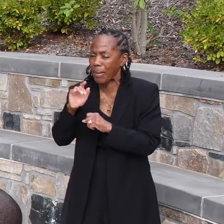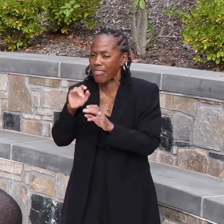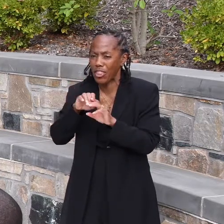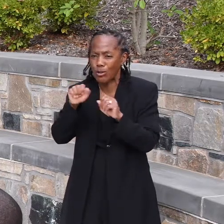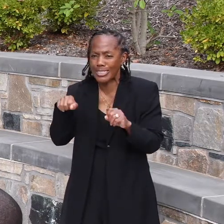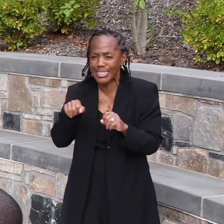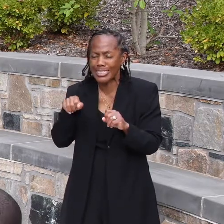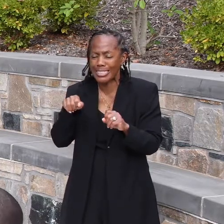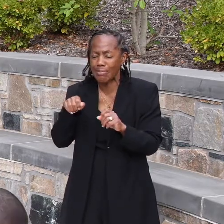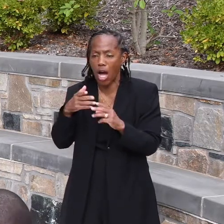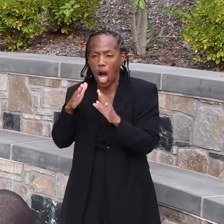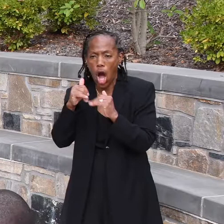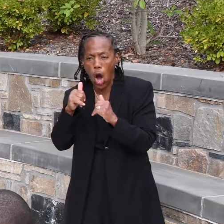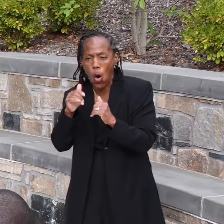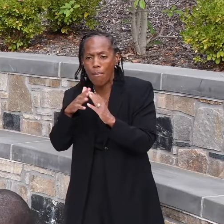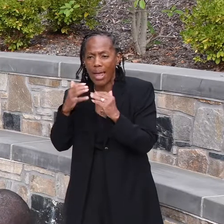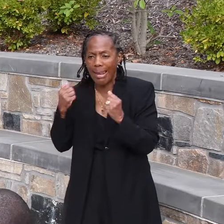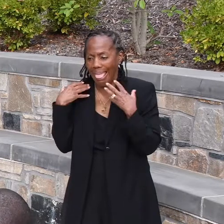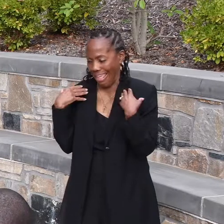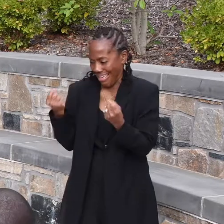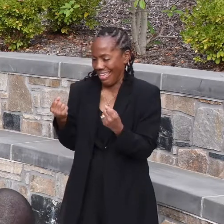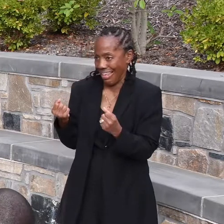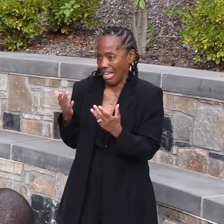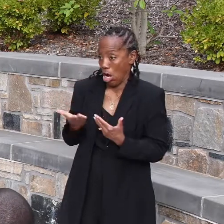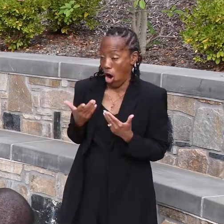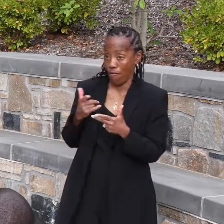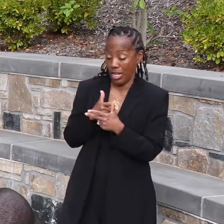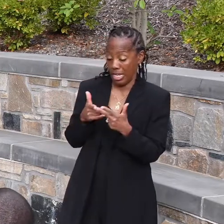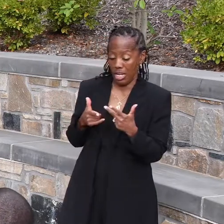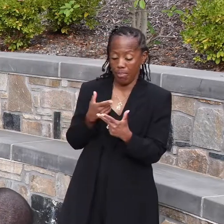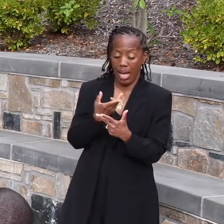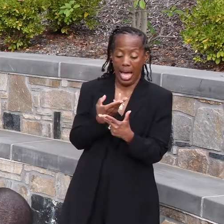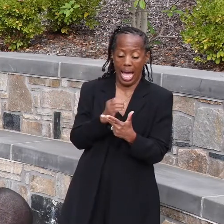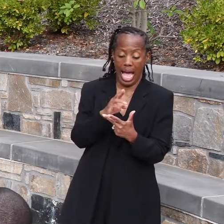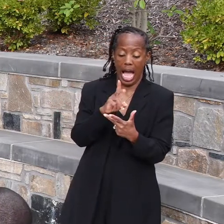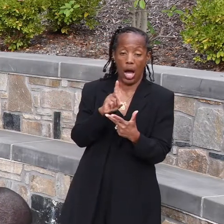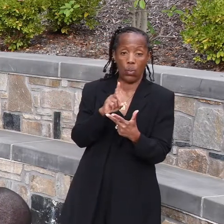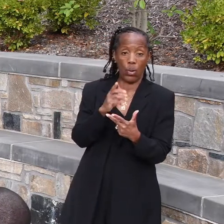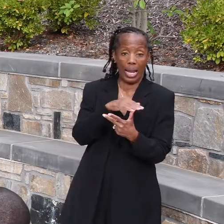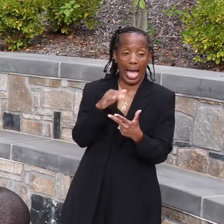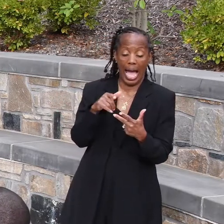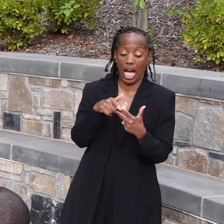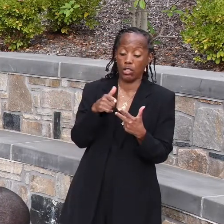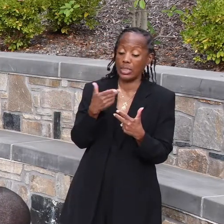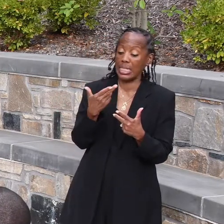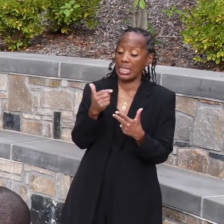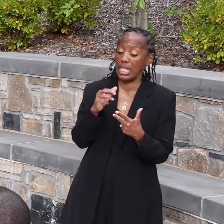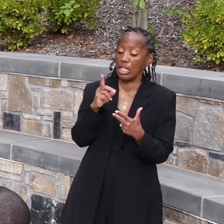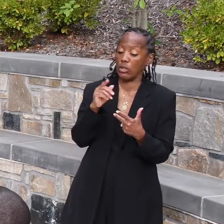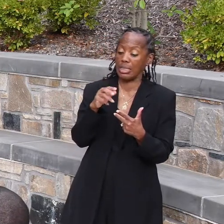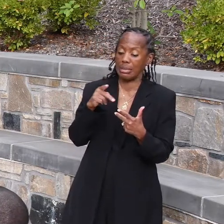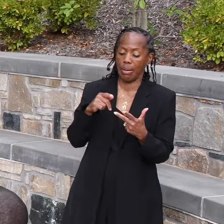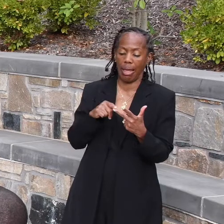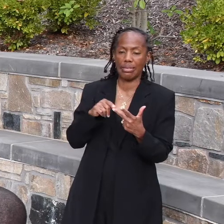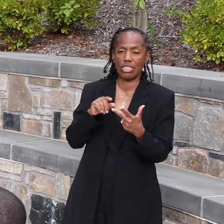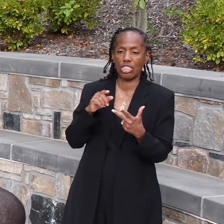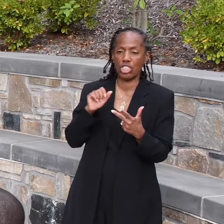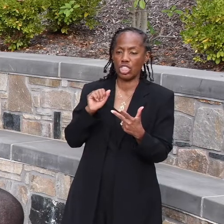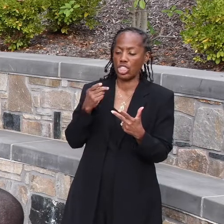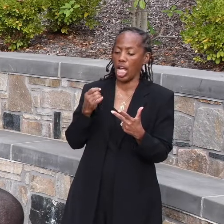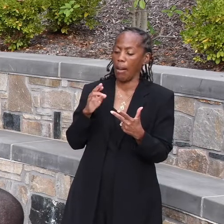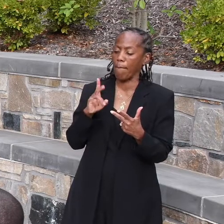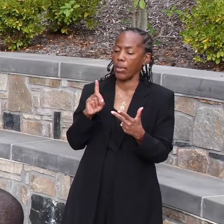are offered here by Howard House, by Hilda's Place, by Shepherd Pratt. And that's what people want, and that's what they